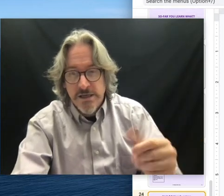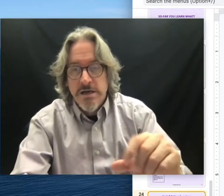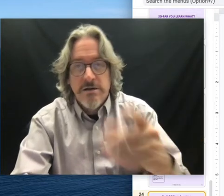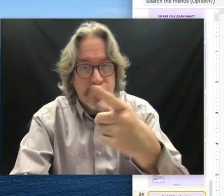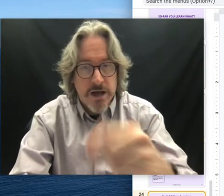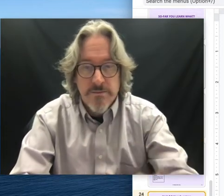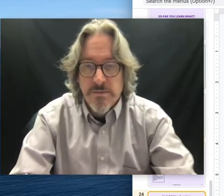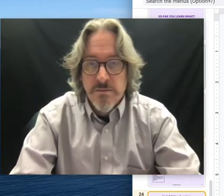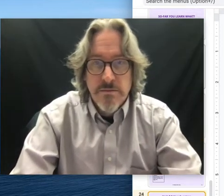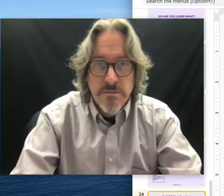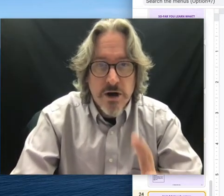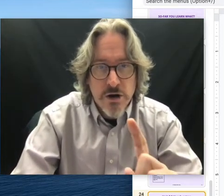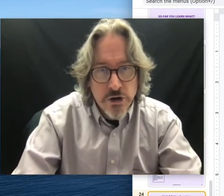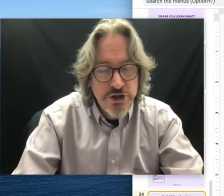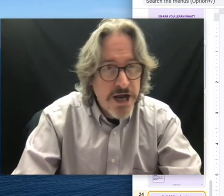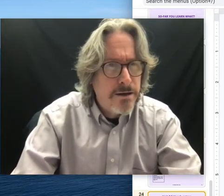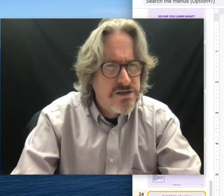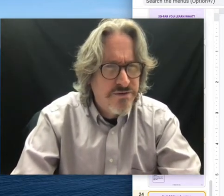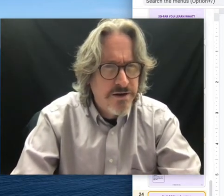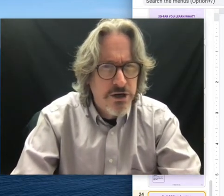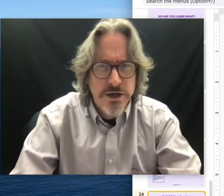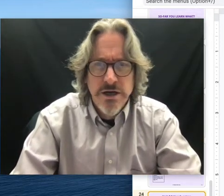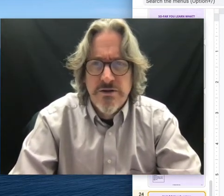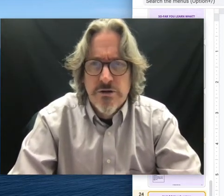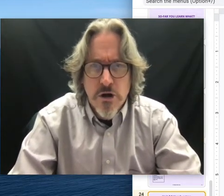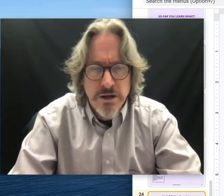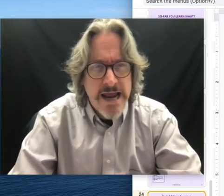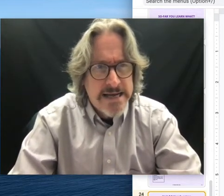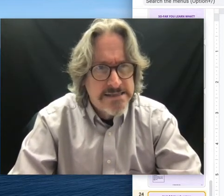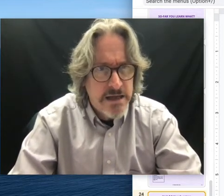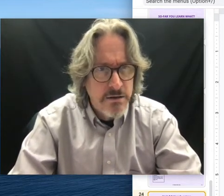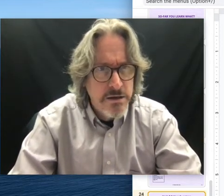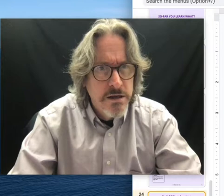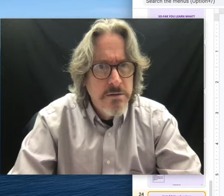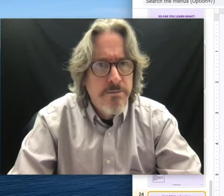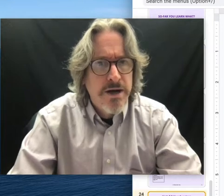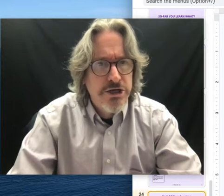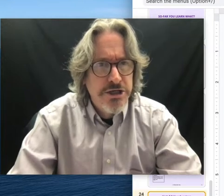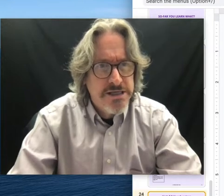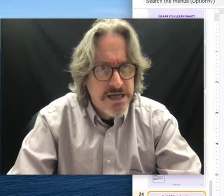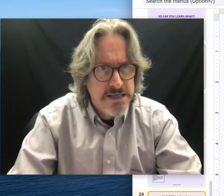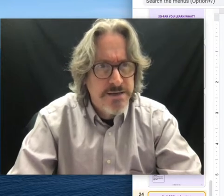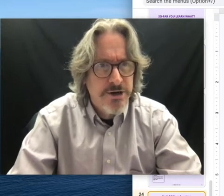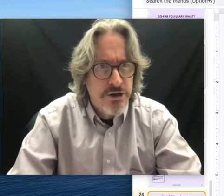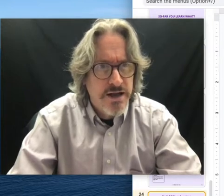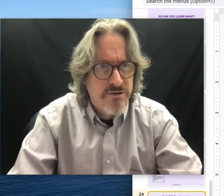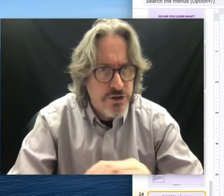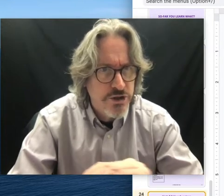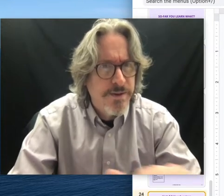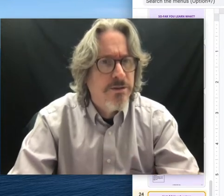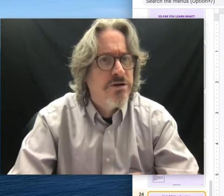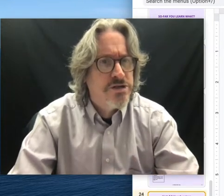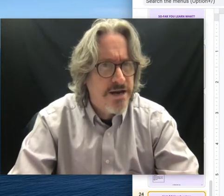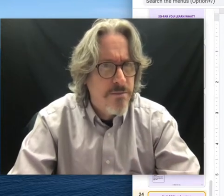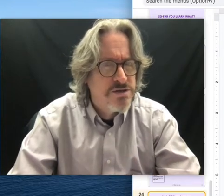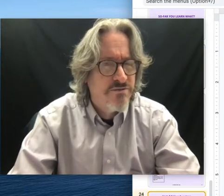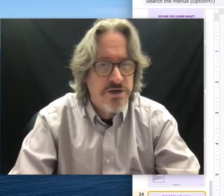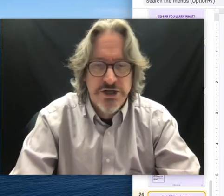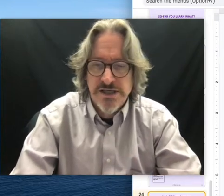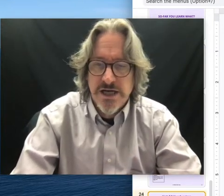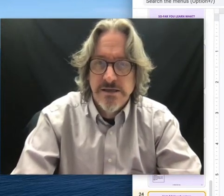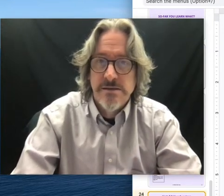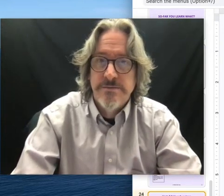this, her channel is very good. They're all in ASL, but she signs them at a good level that you should be able to understand